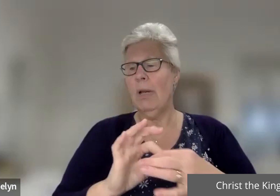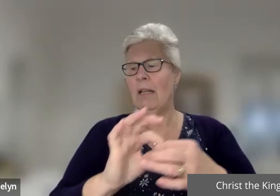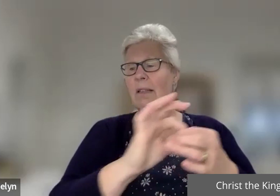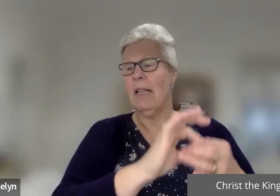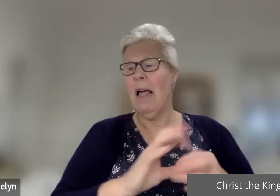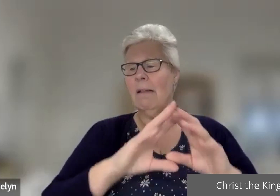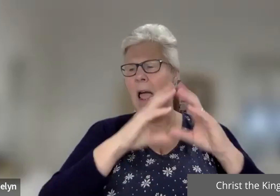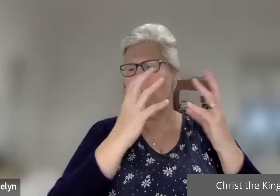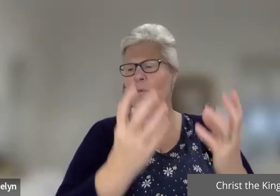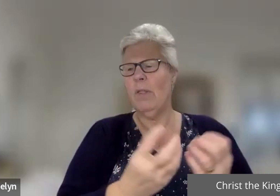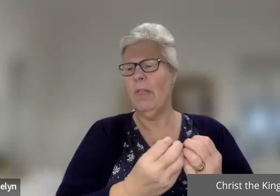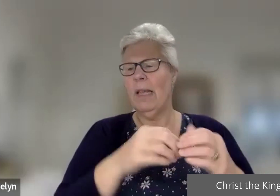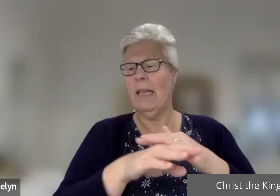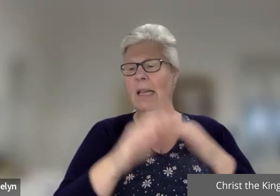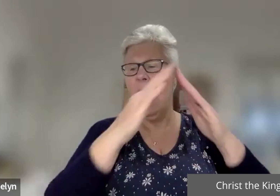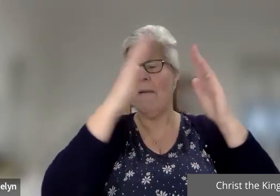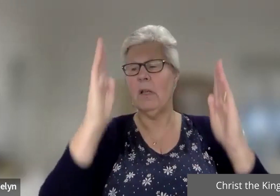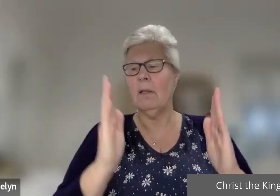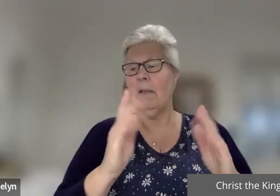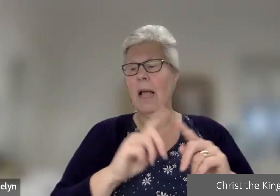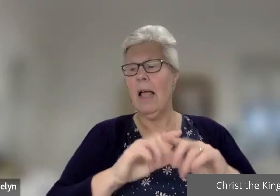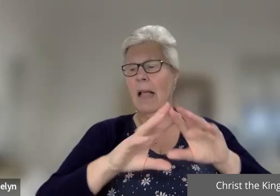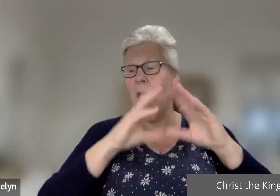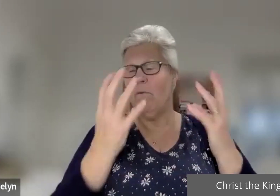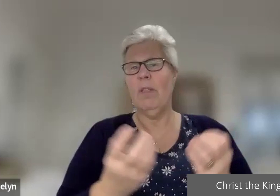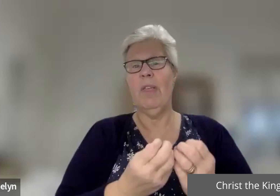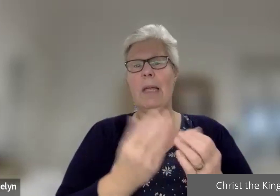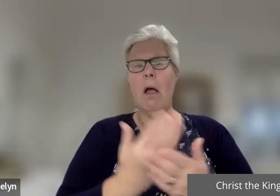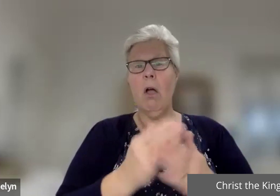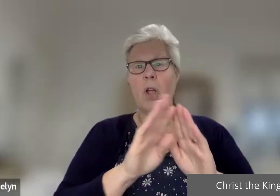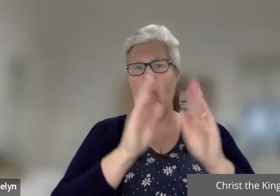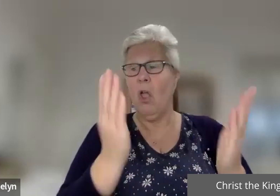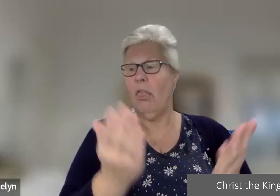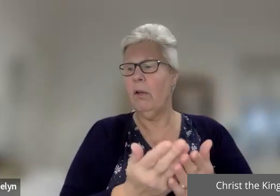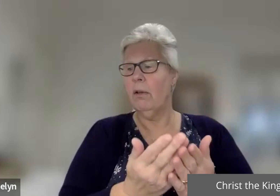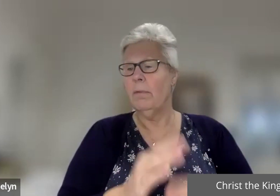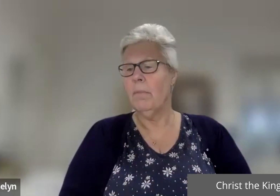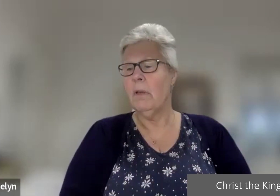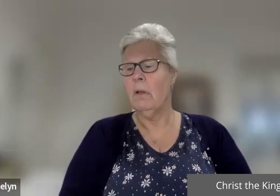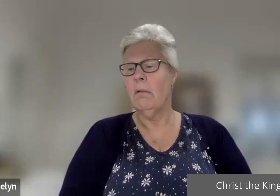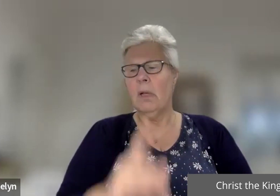God reconciled everything in heaven and everything on earth.